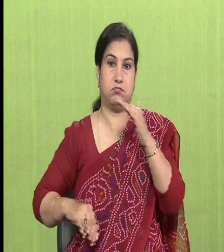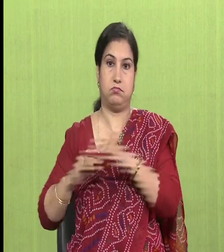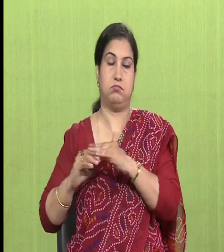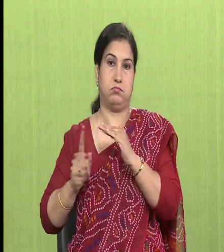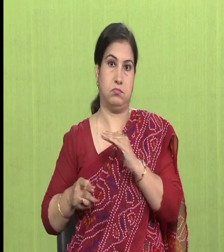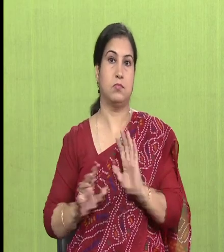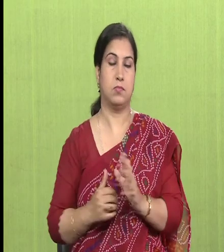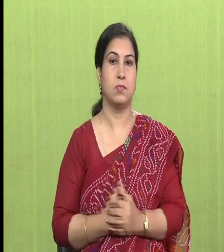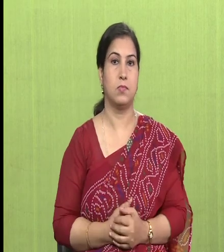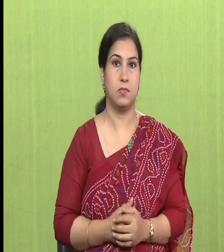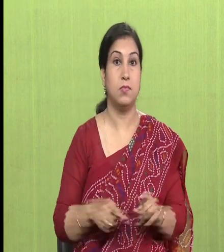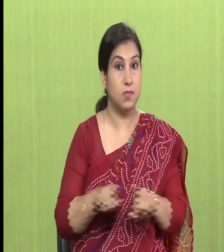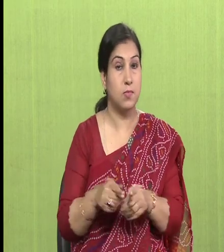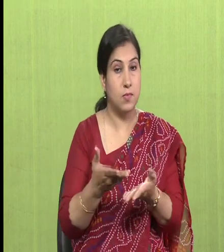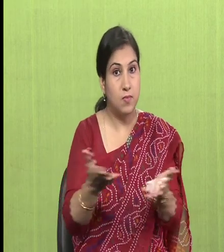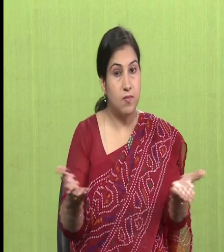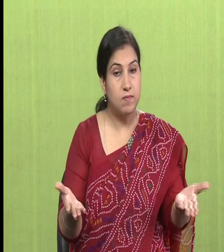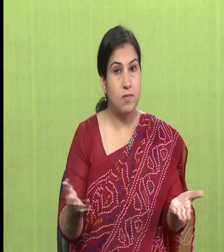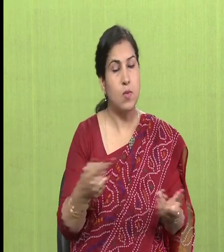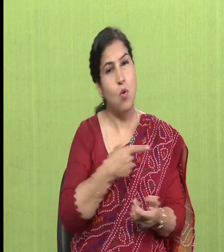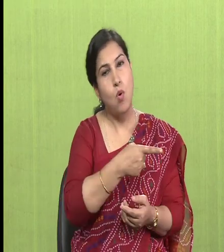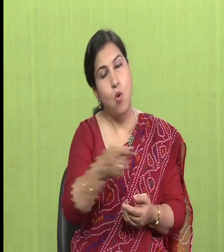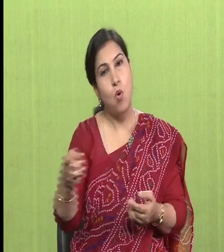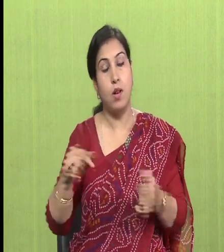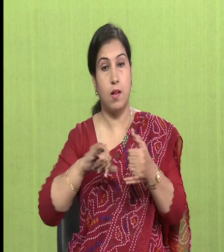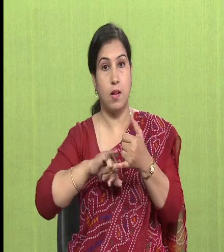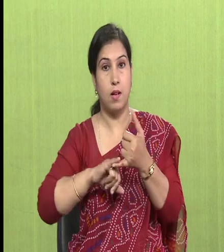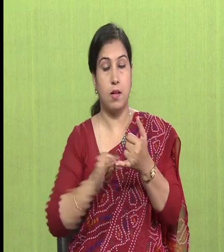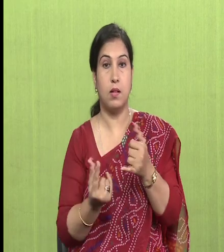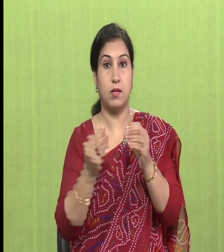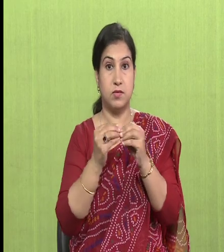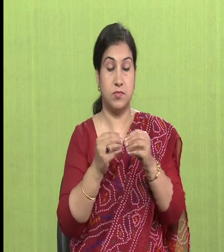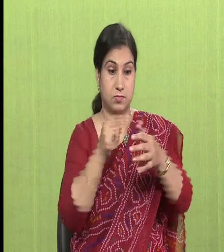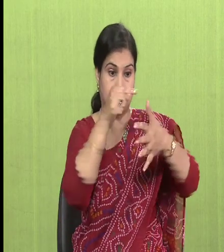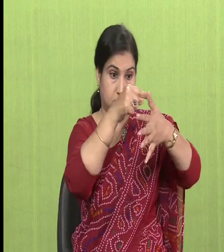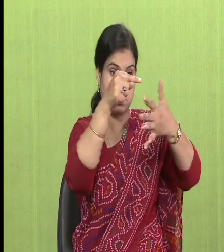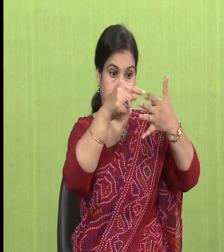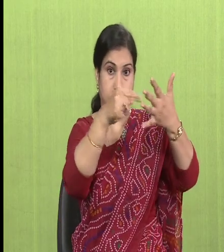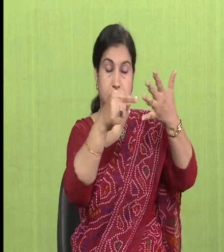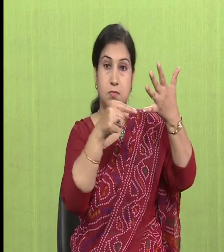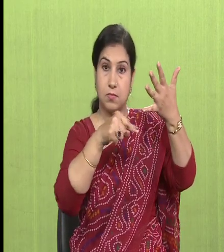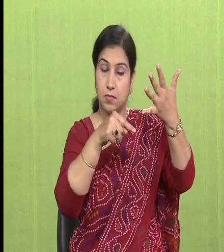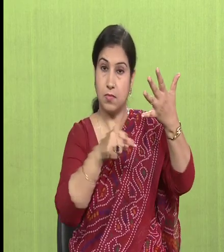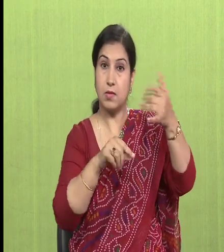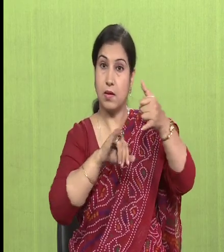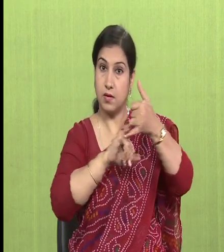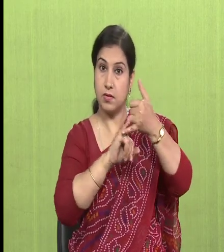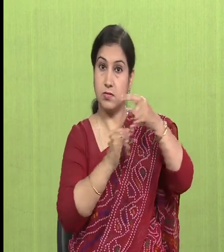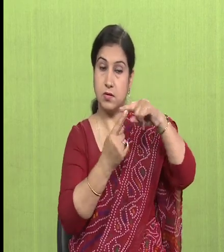Learners, all the subjects that comes under the category of social science helps us to